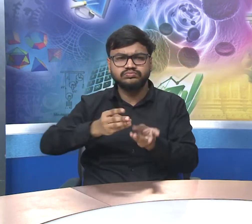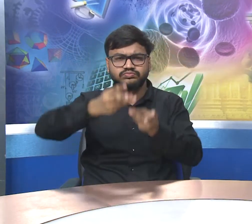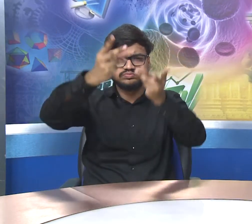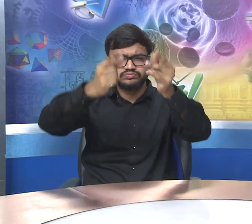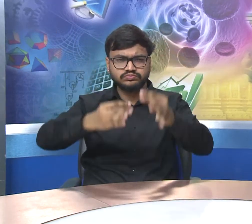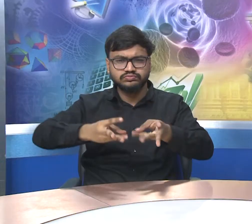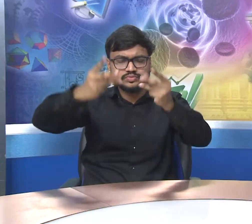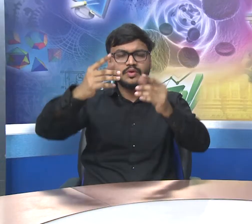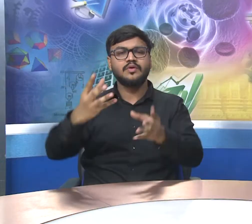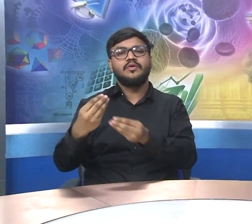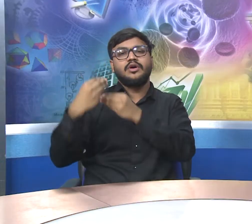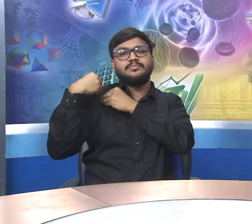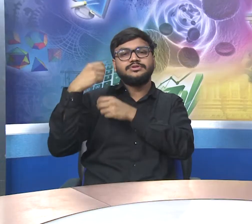etc.